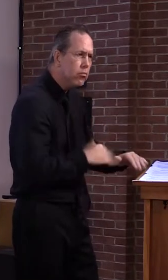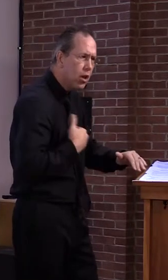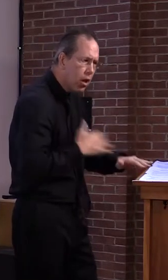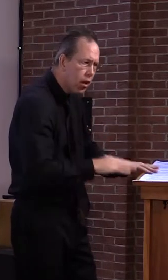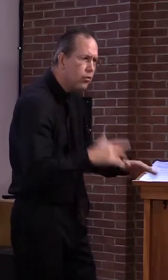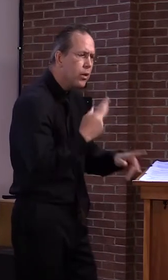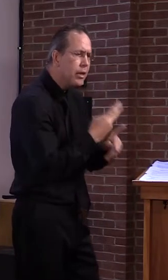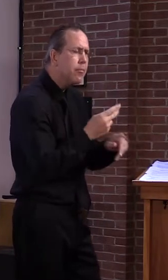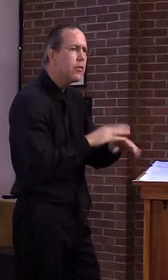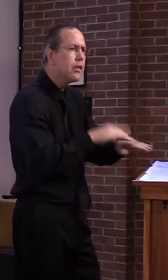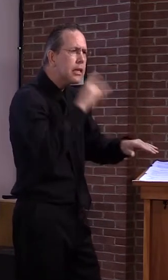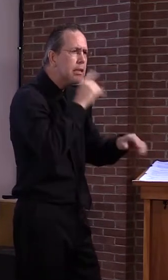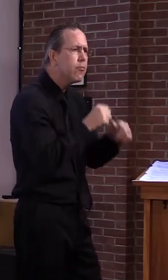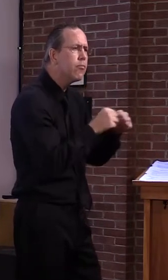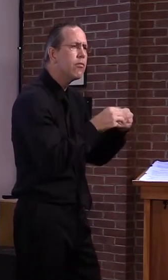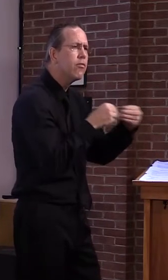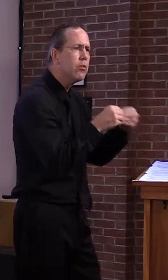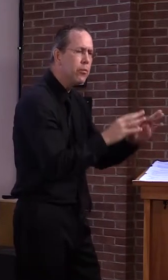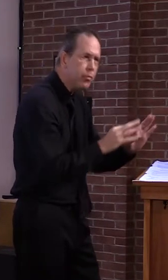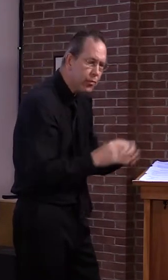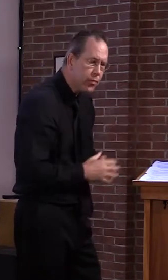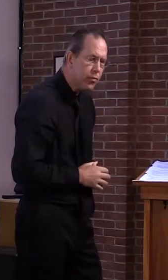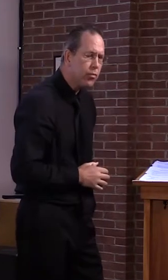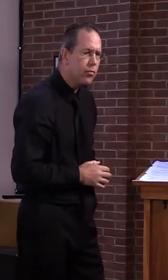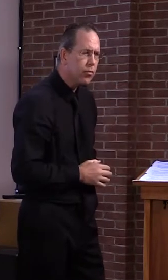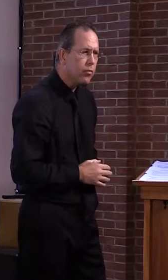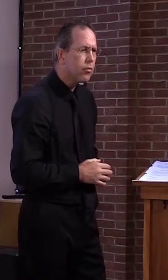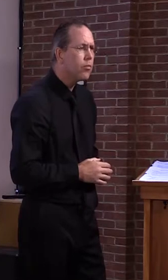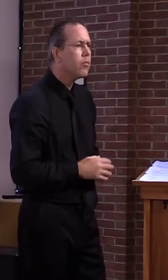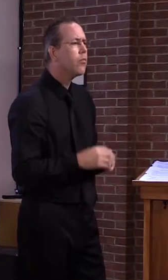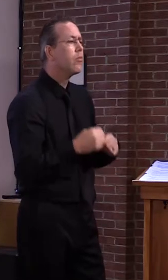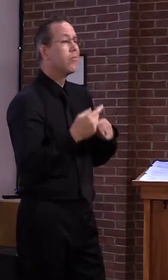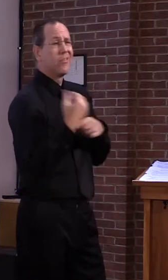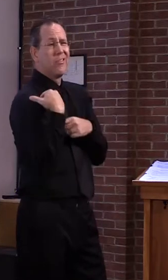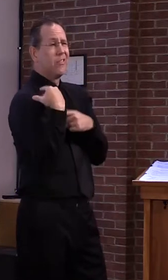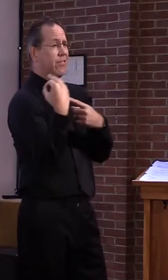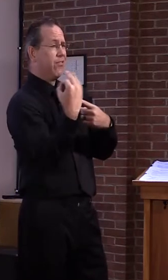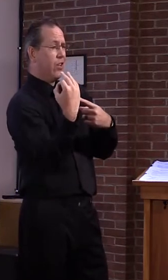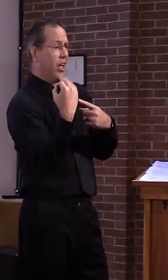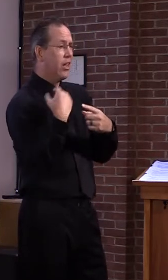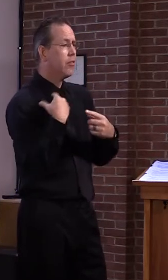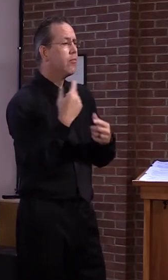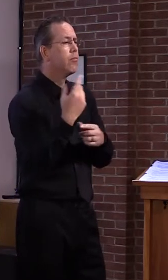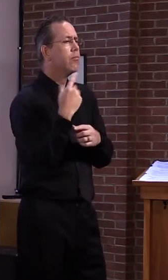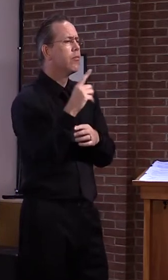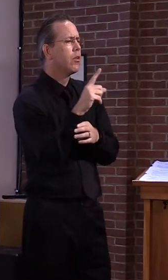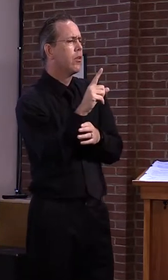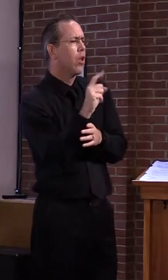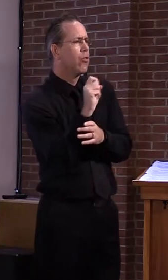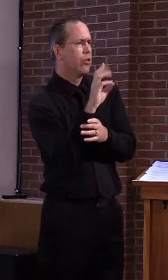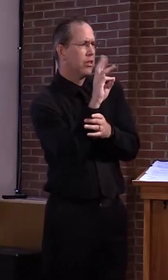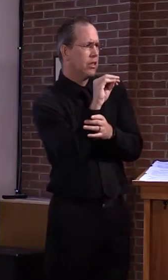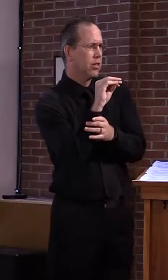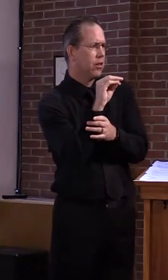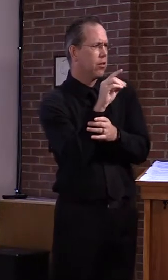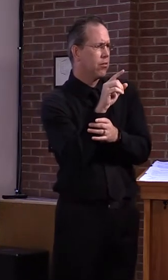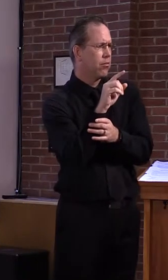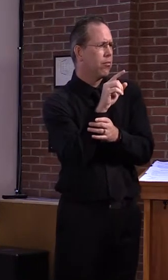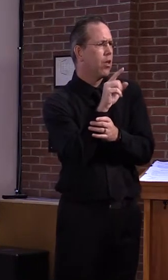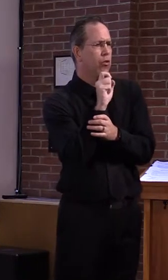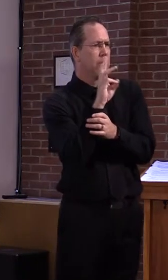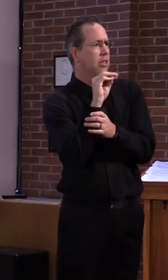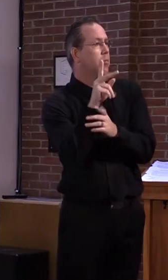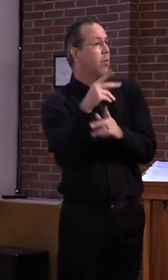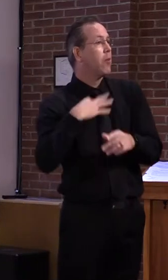last Friday, over 160 submissions have been put forward to either become a hub,